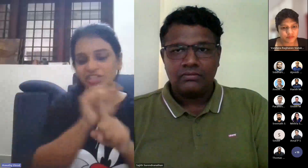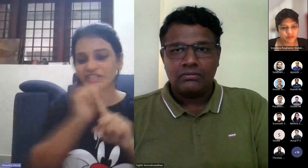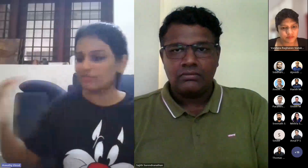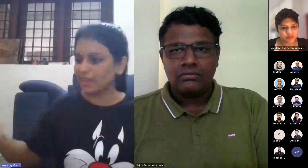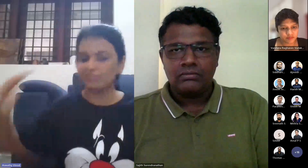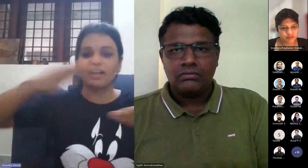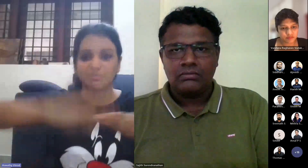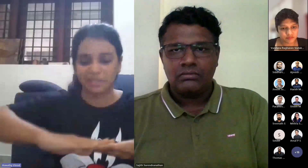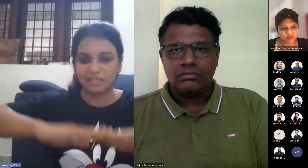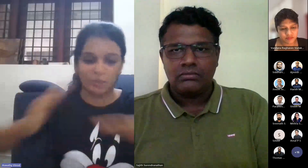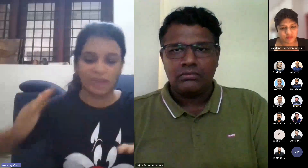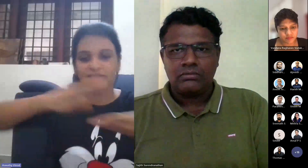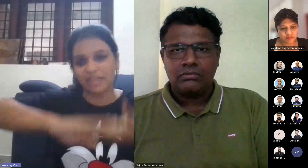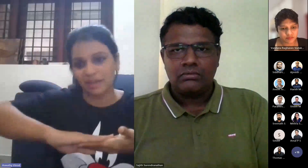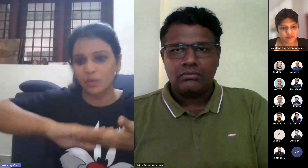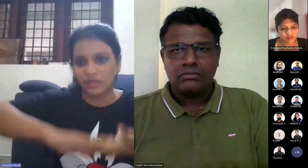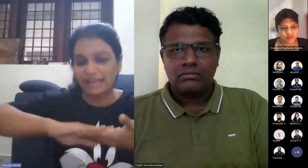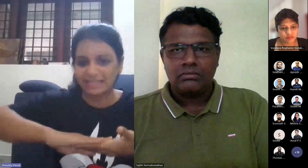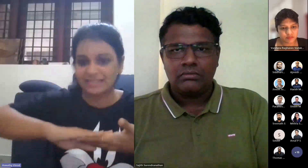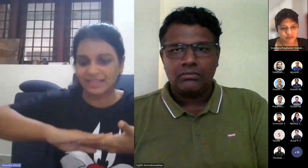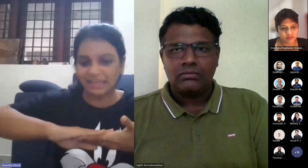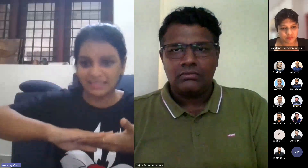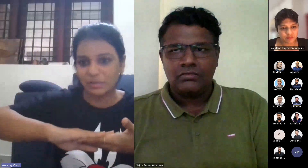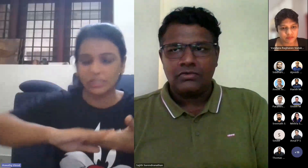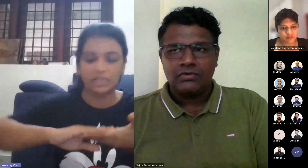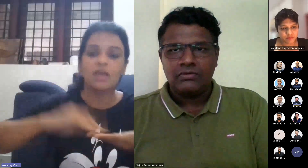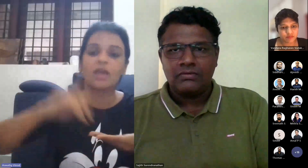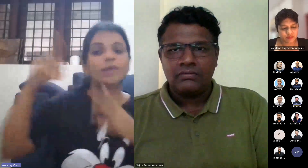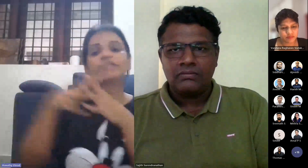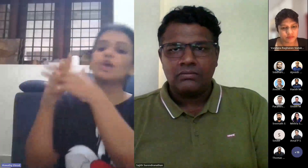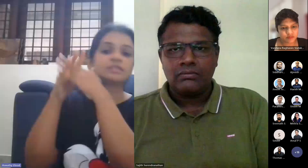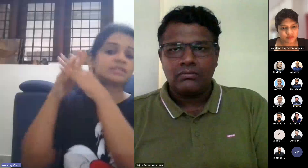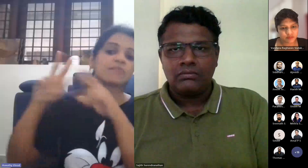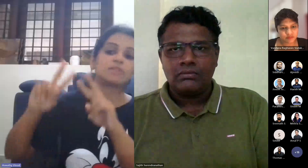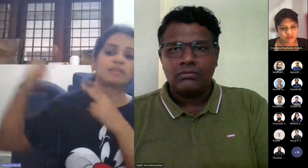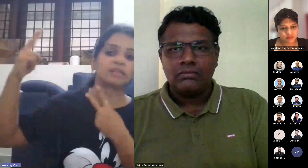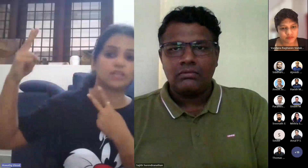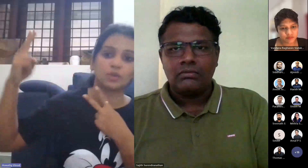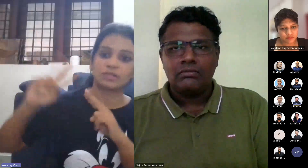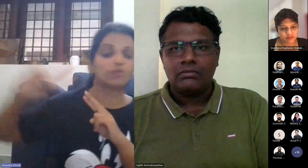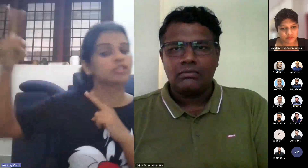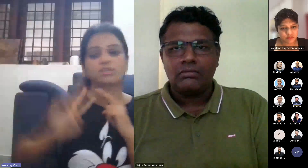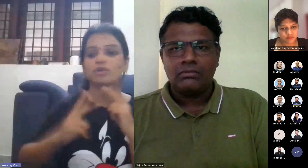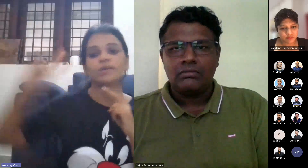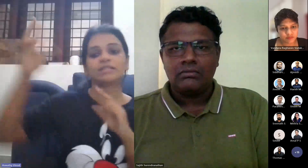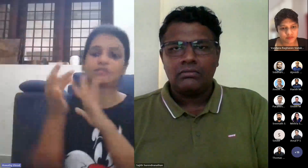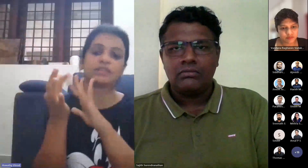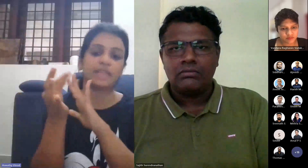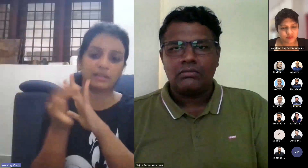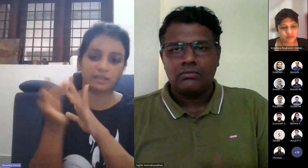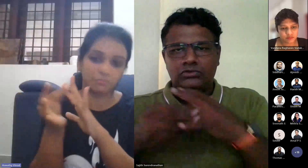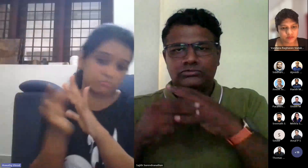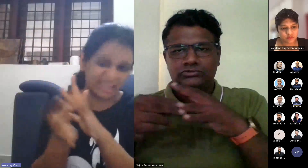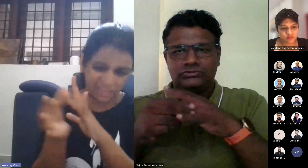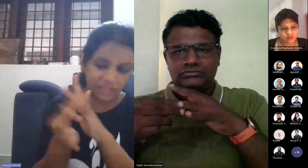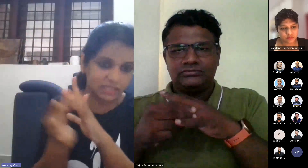Indian culture where the husband and the wife, they hold hands at the ceremony, but it's not the same in the US. So it's always different